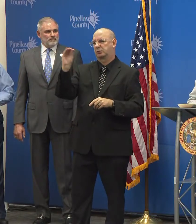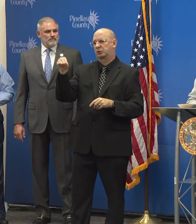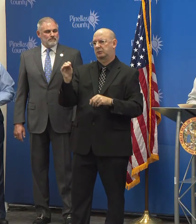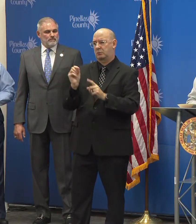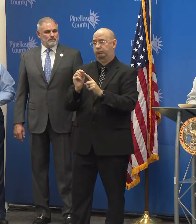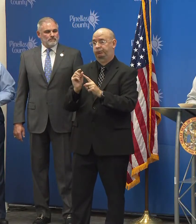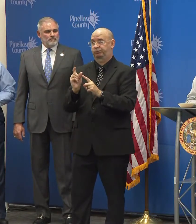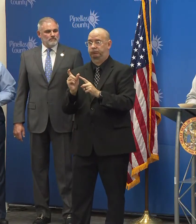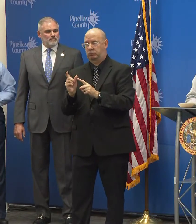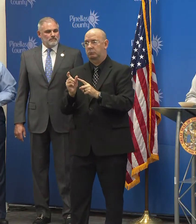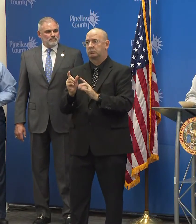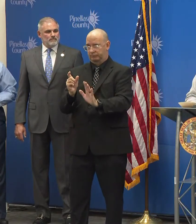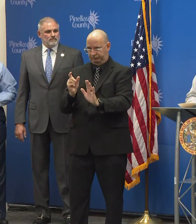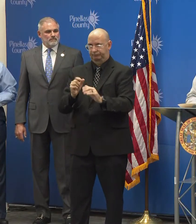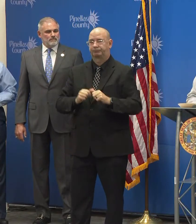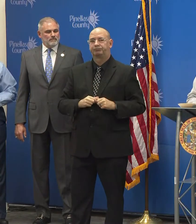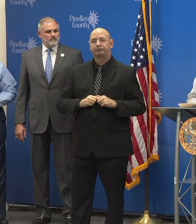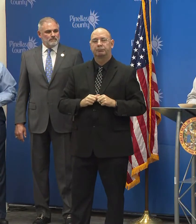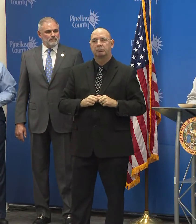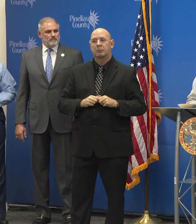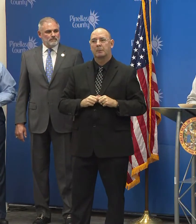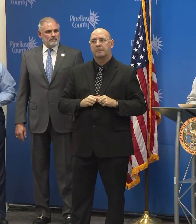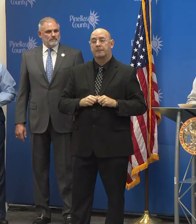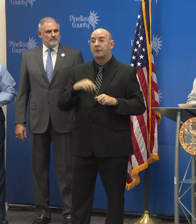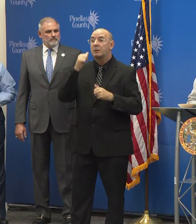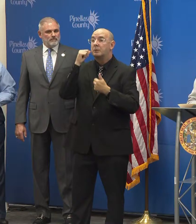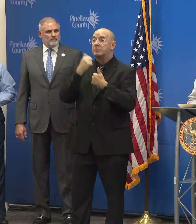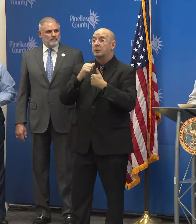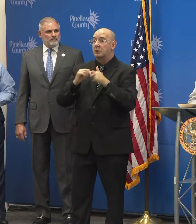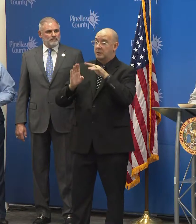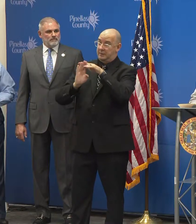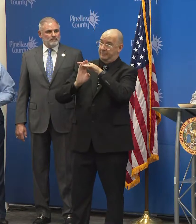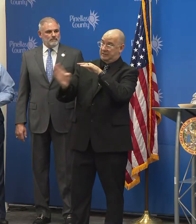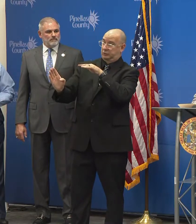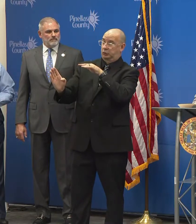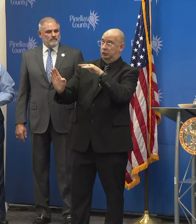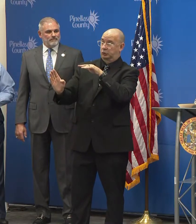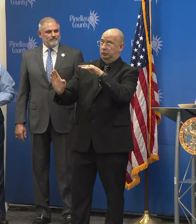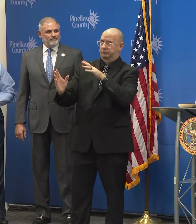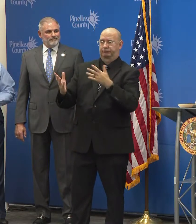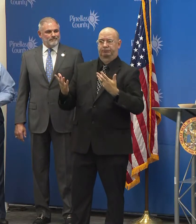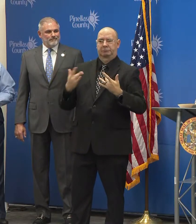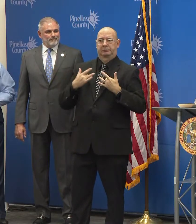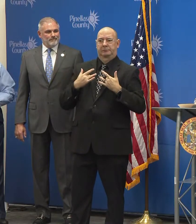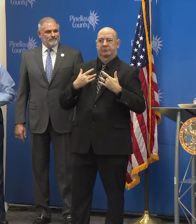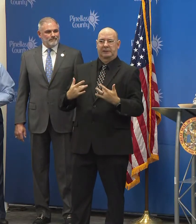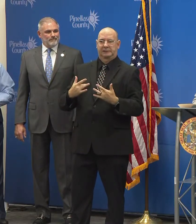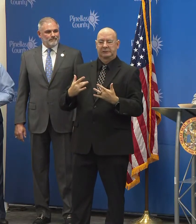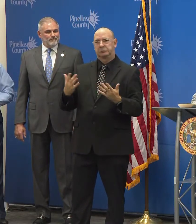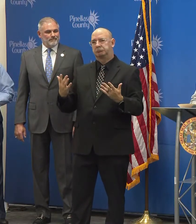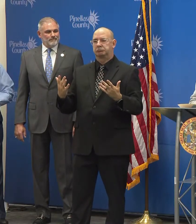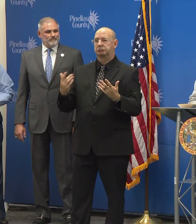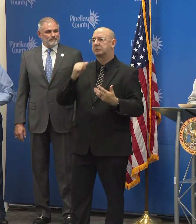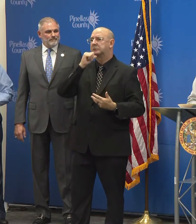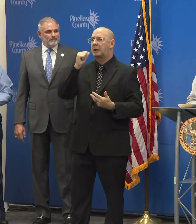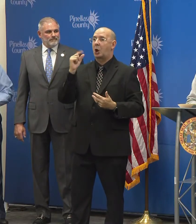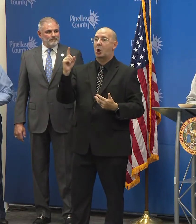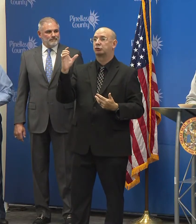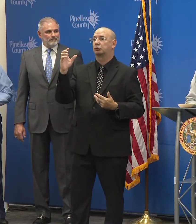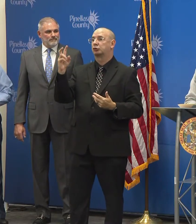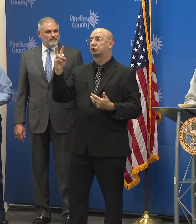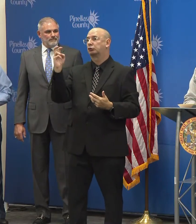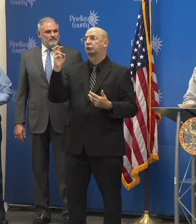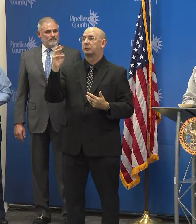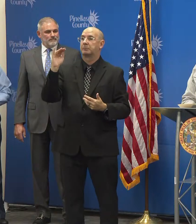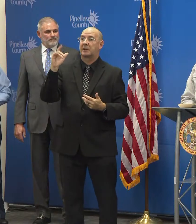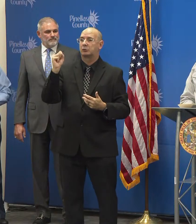manual recommends. Remember, evacuations typically do not have to be hundreds of miles away. You can escape the wind and the